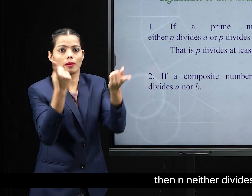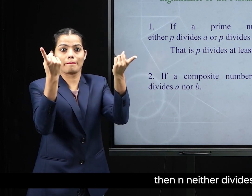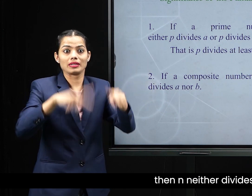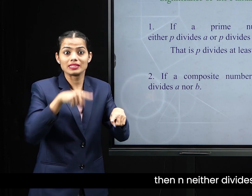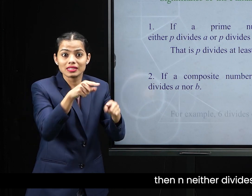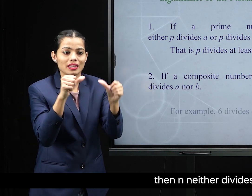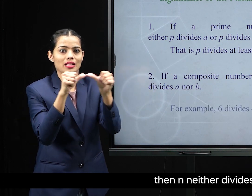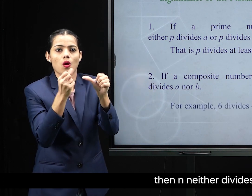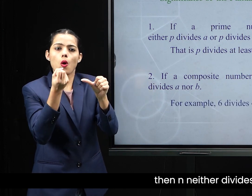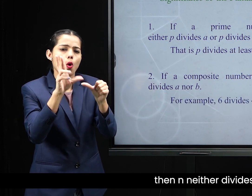B.